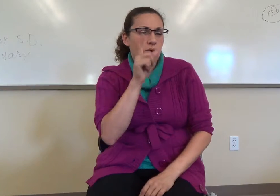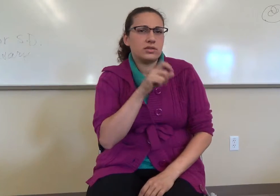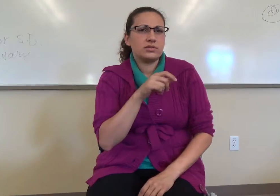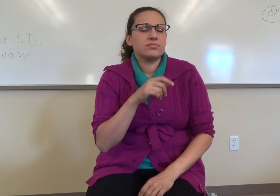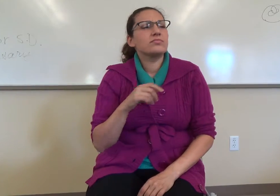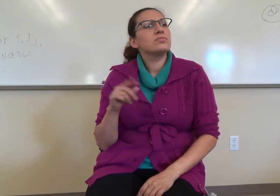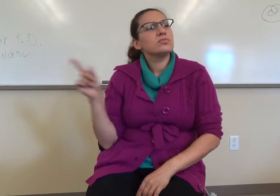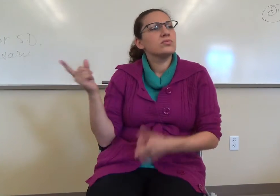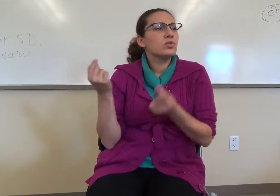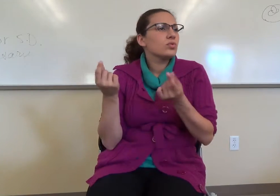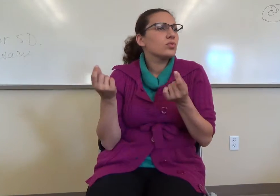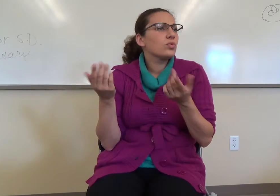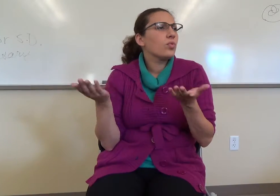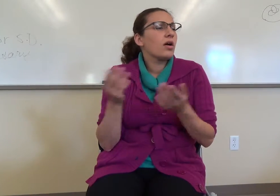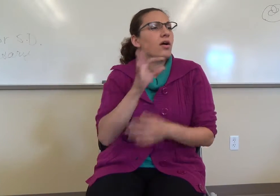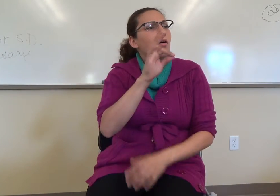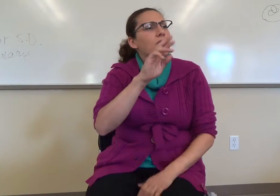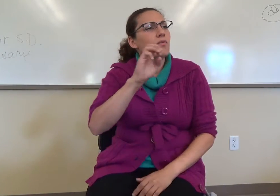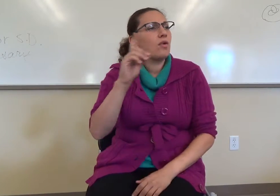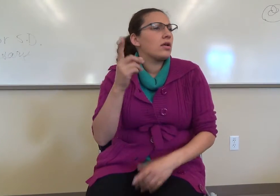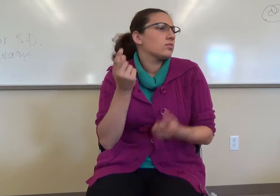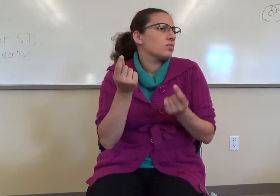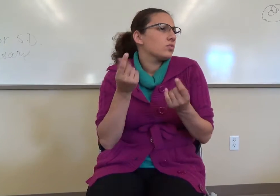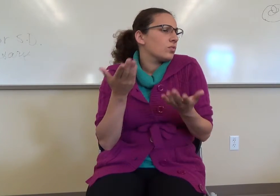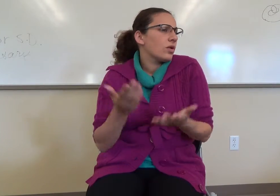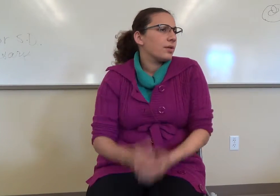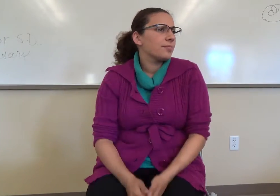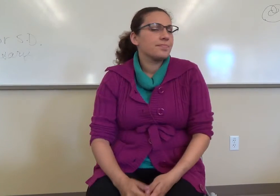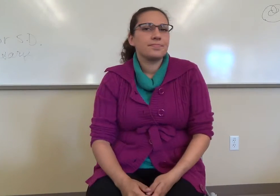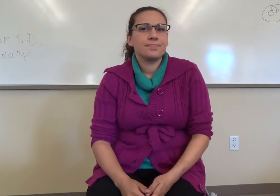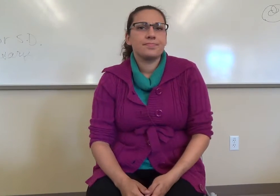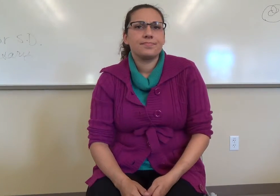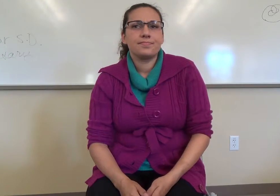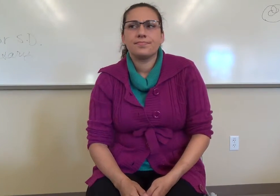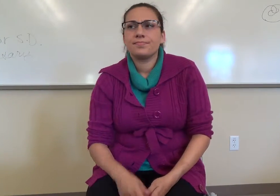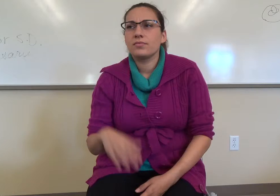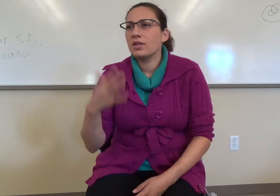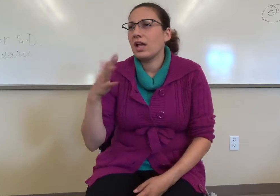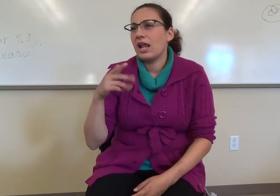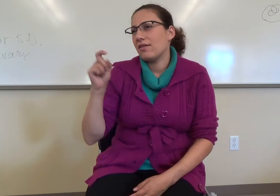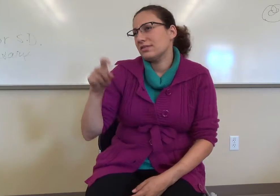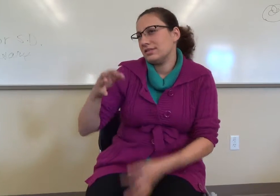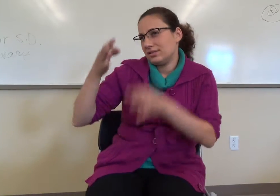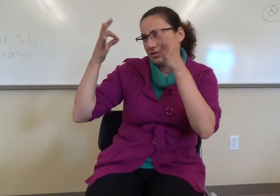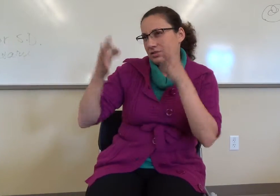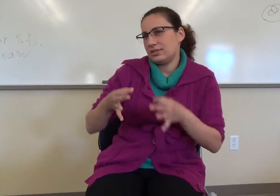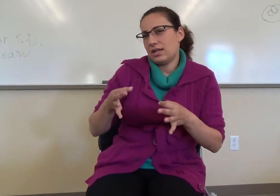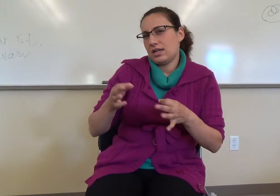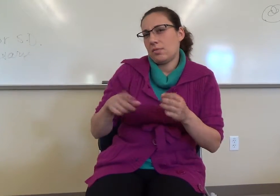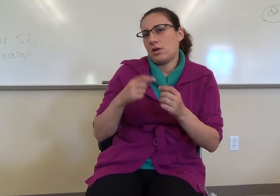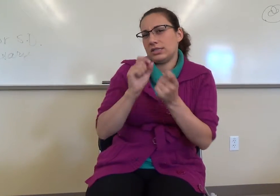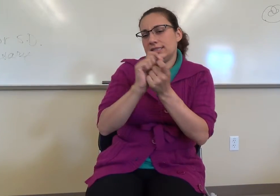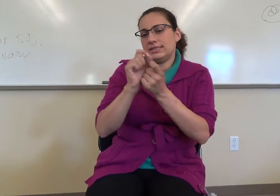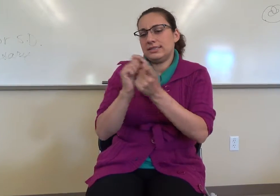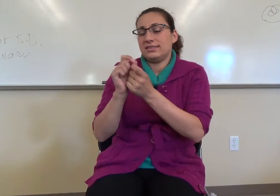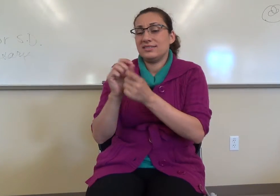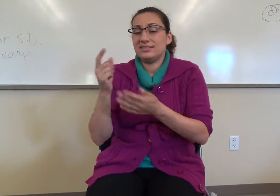do? And this is where we kind of have to decide on our details. Sometimes we don't get